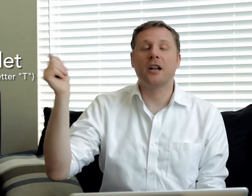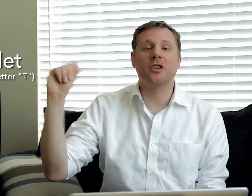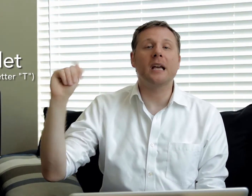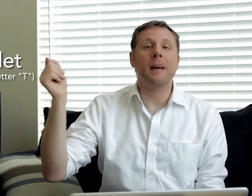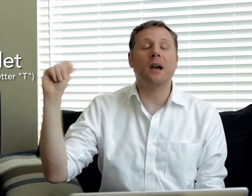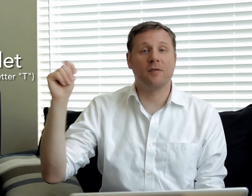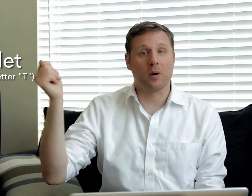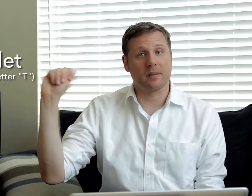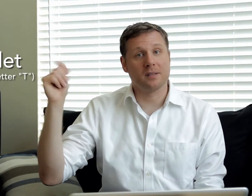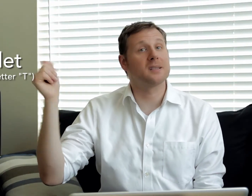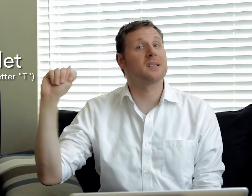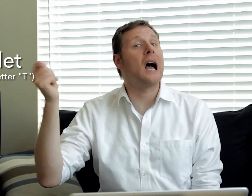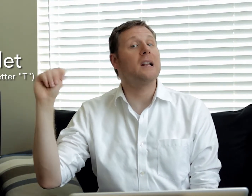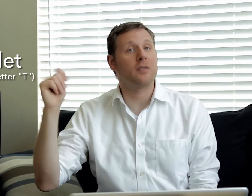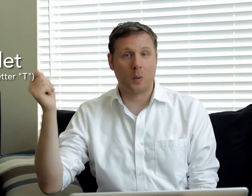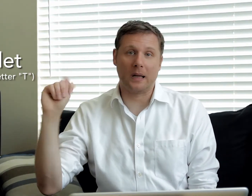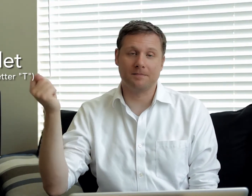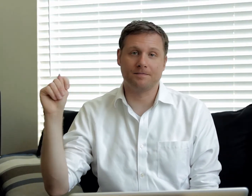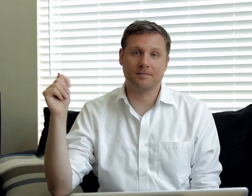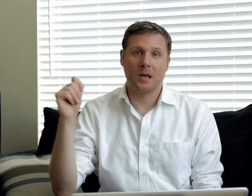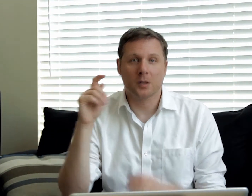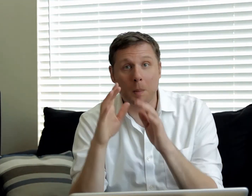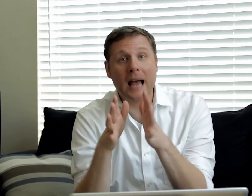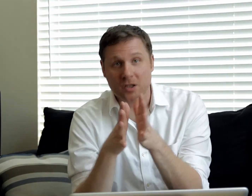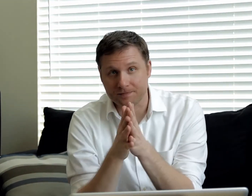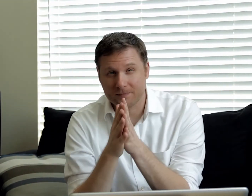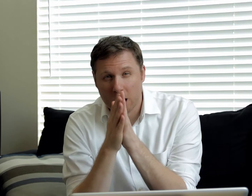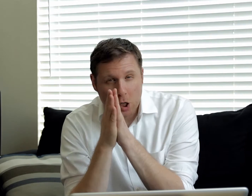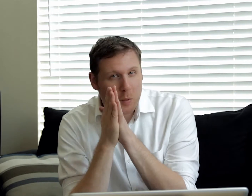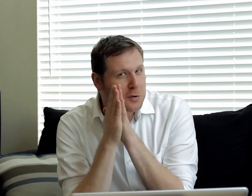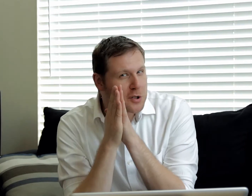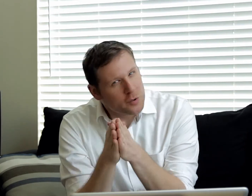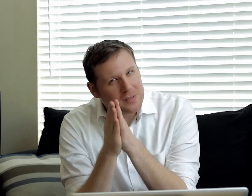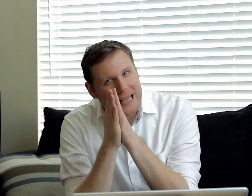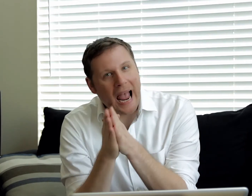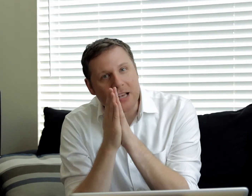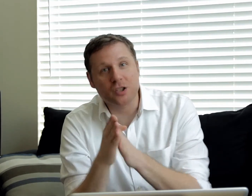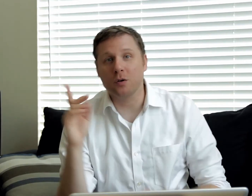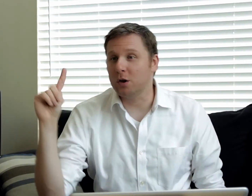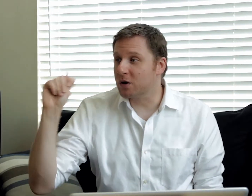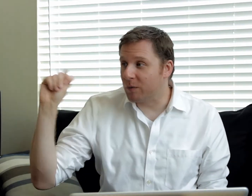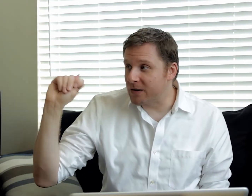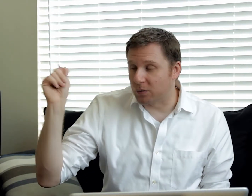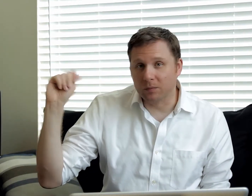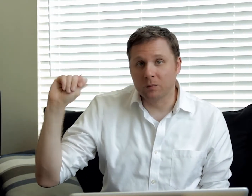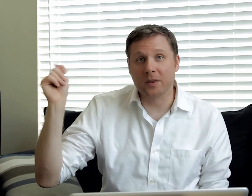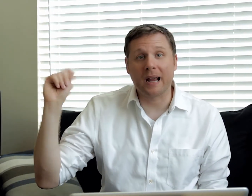and shake it back and forth. It's the sign for toilet. So, imagine when your students ask you to use the restroom with their